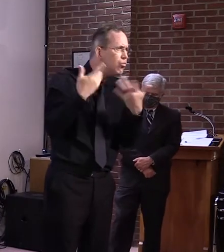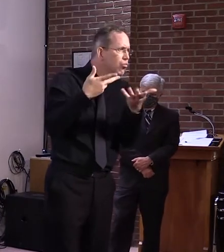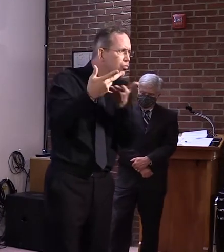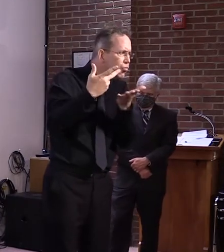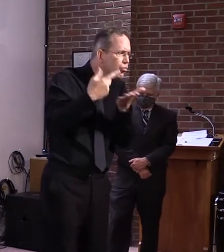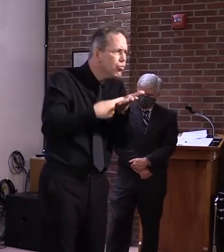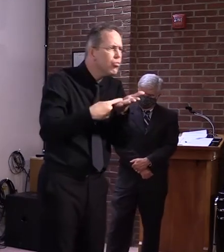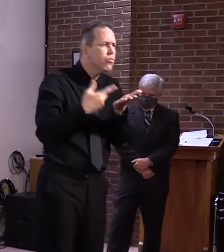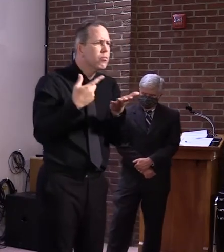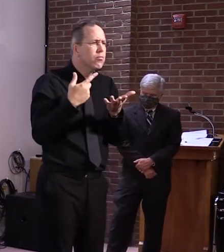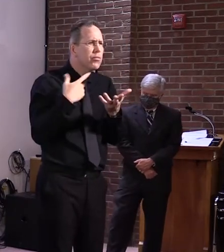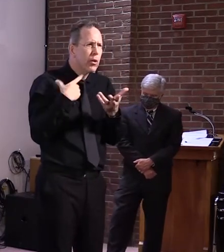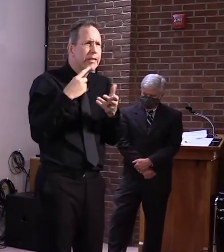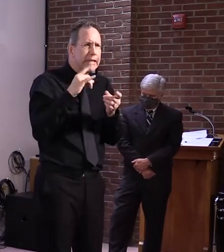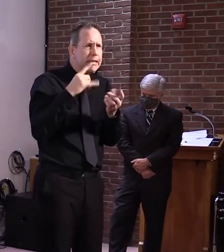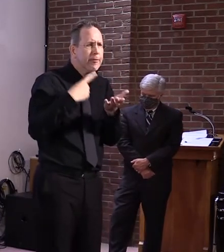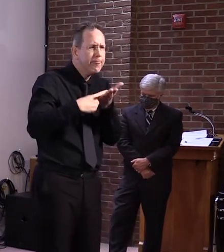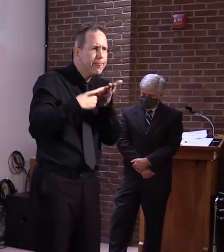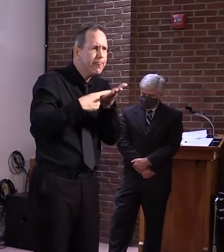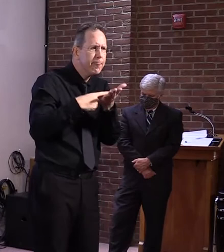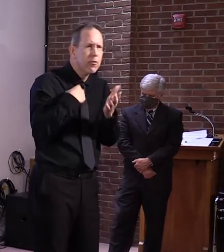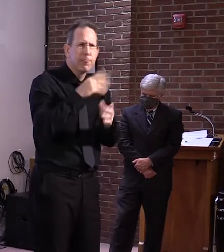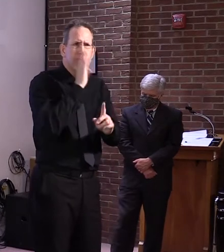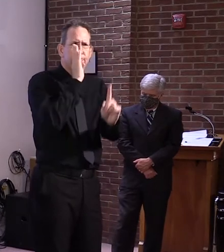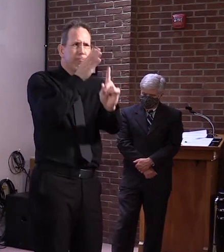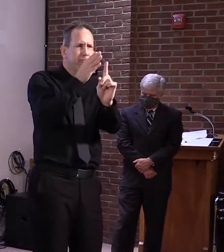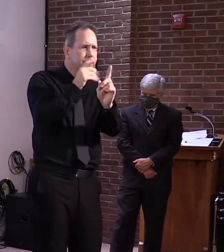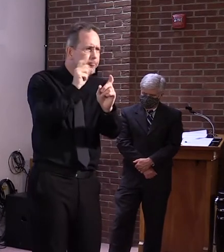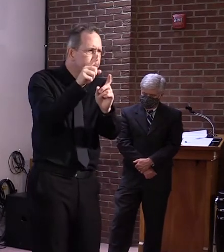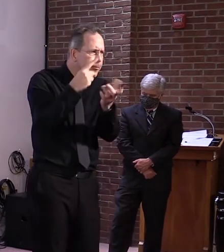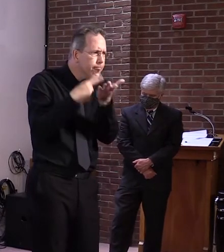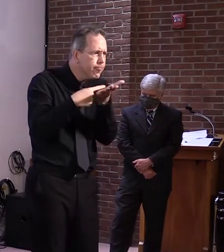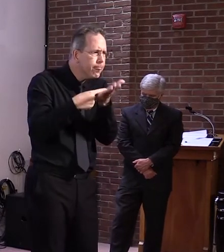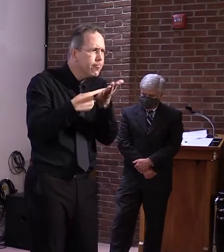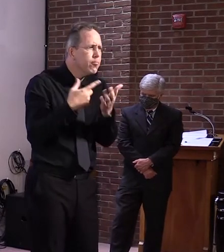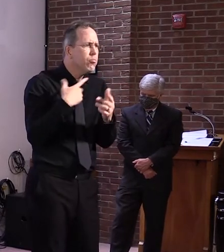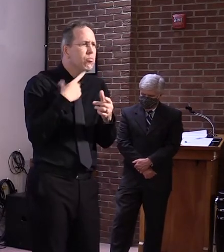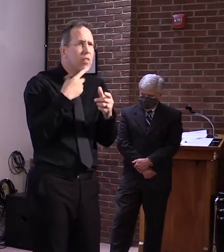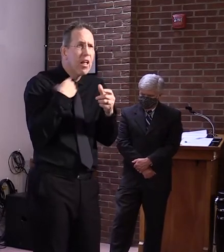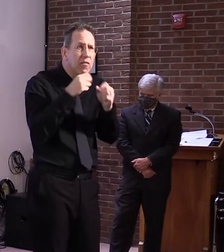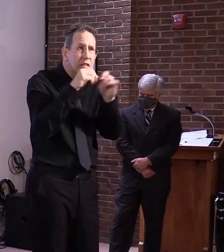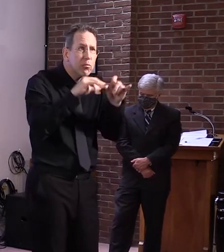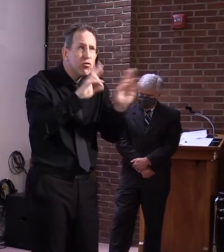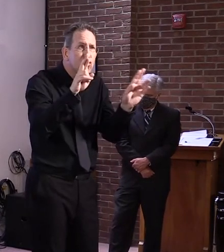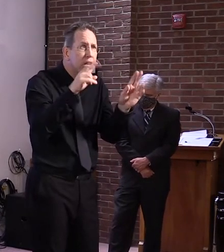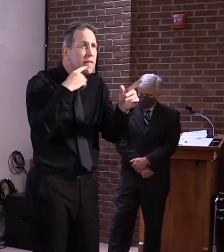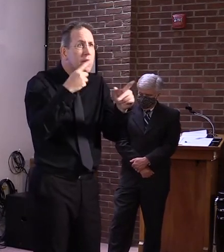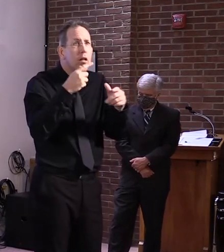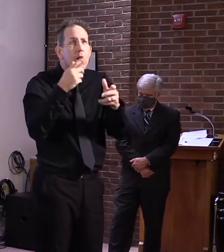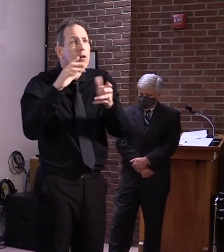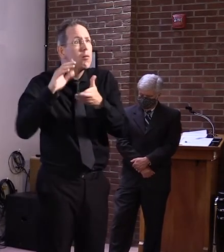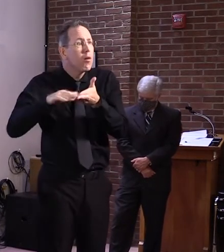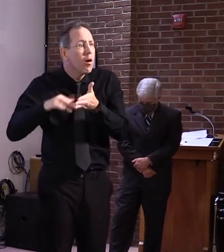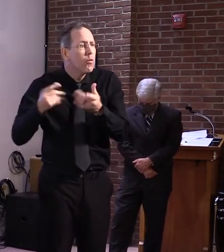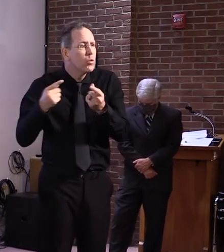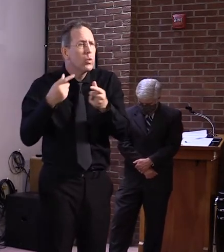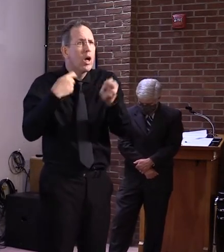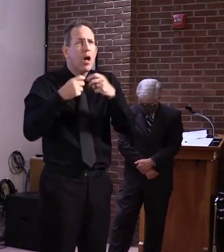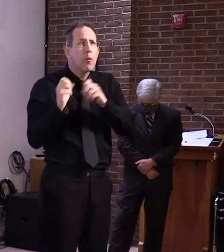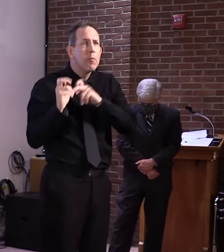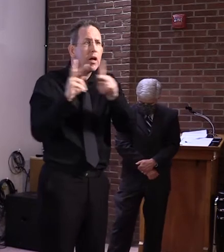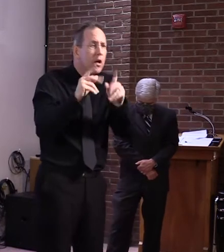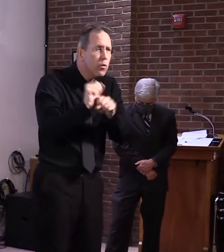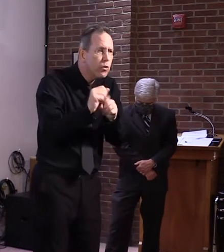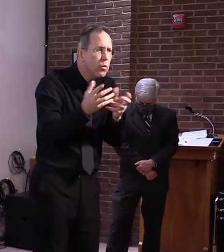them to make sure there are systems and resources in place so that